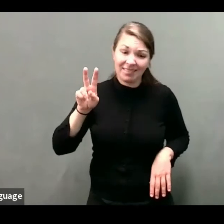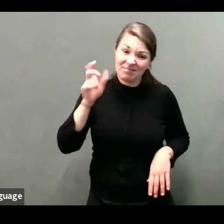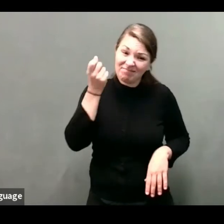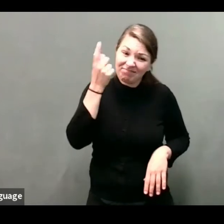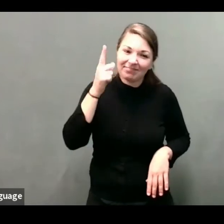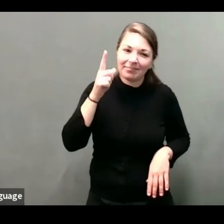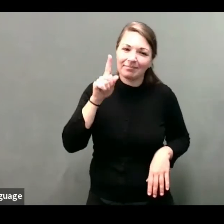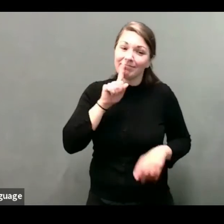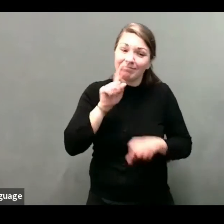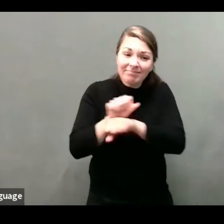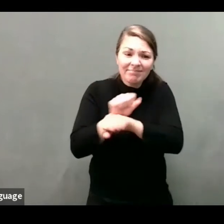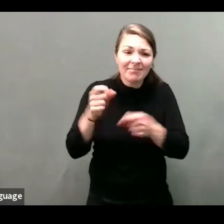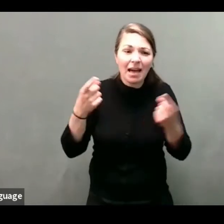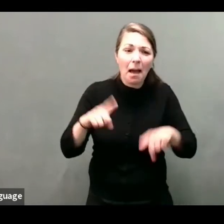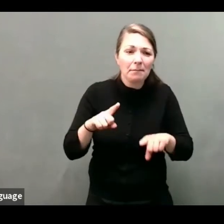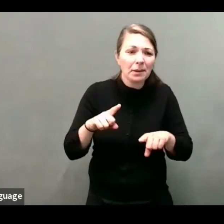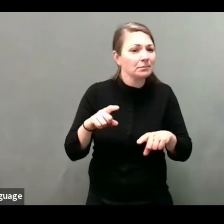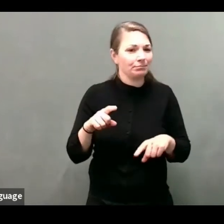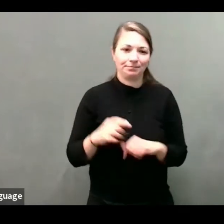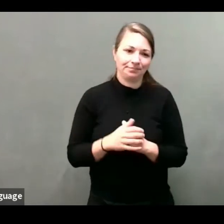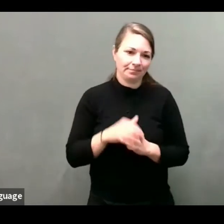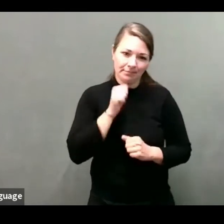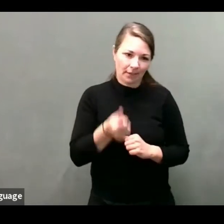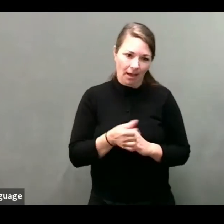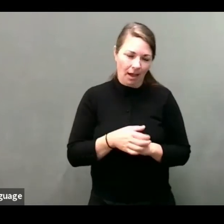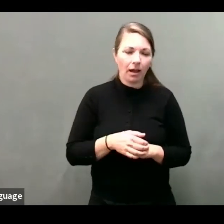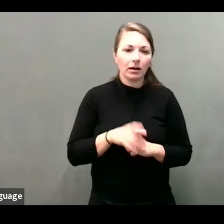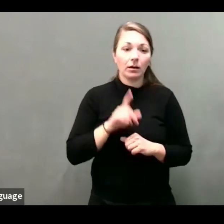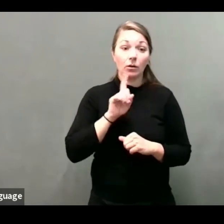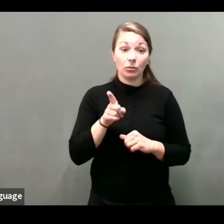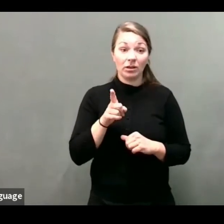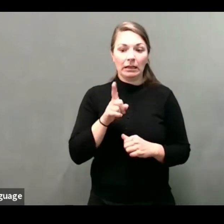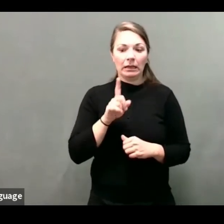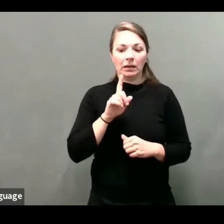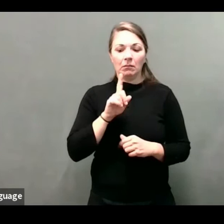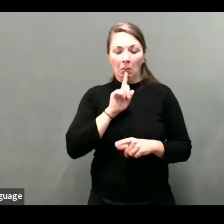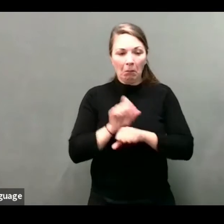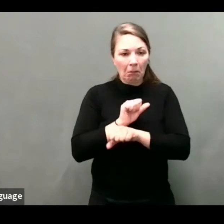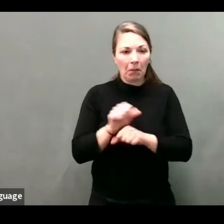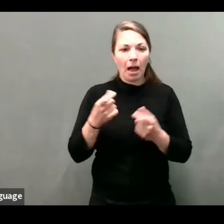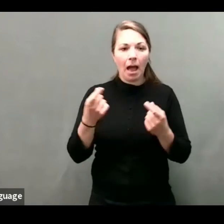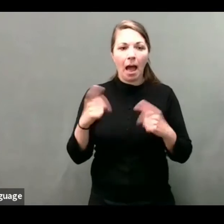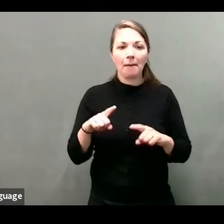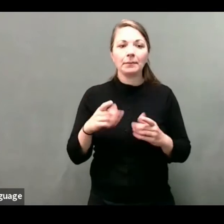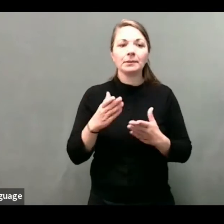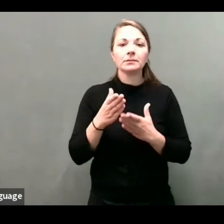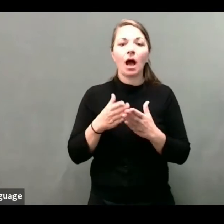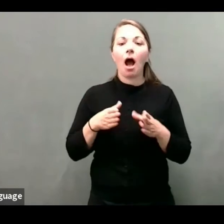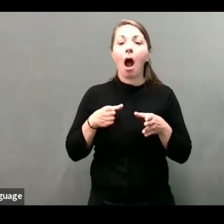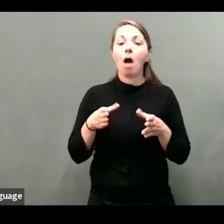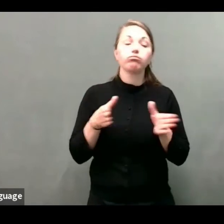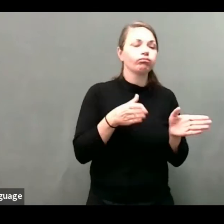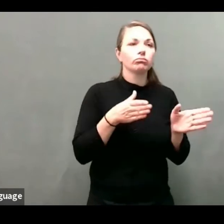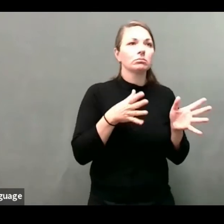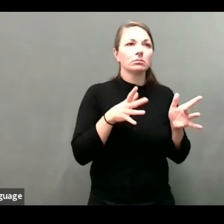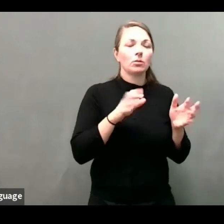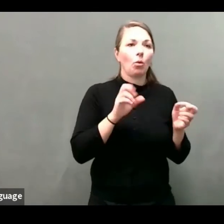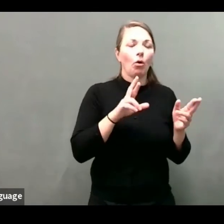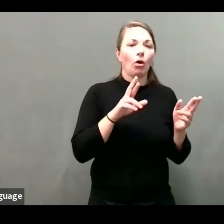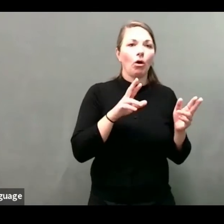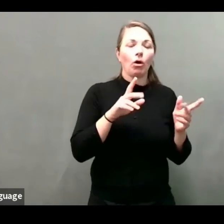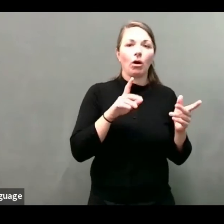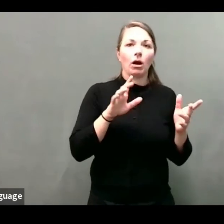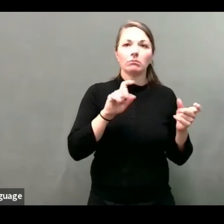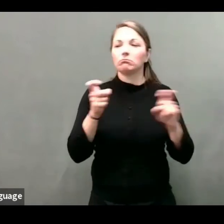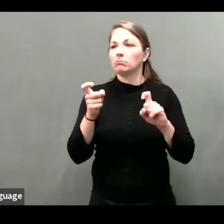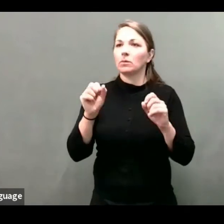resolved that quickly. There's all kinds of twists and turns that might happen that might be, not what the survivor